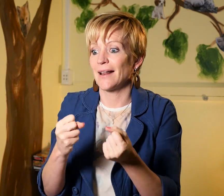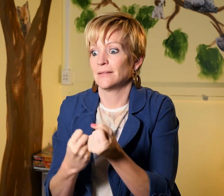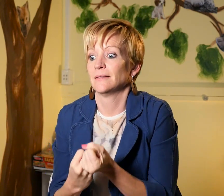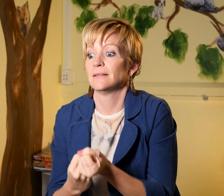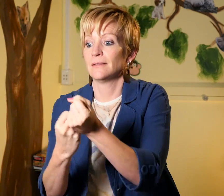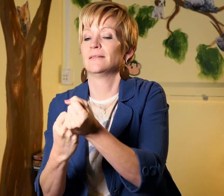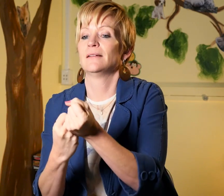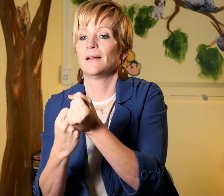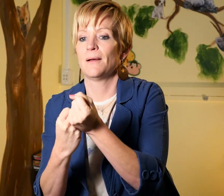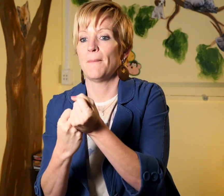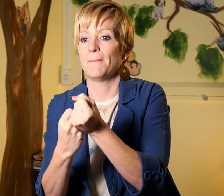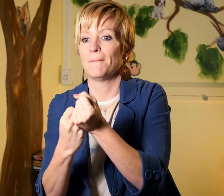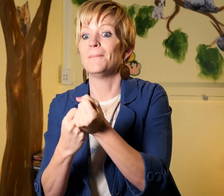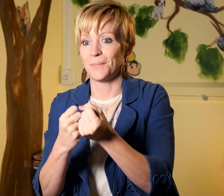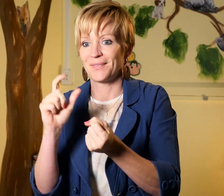support learning a spoken language later.